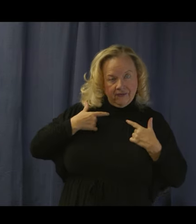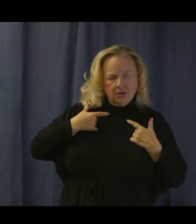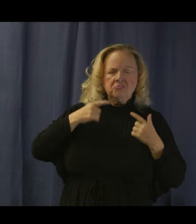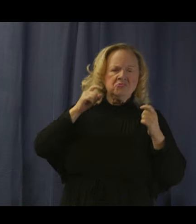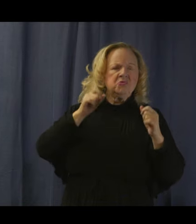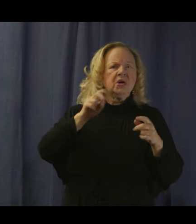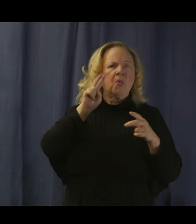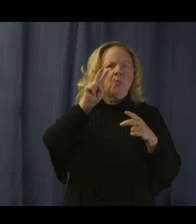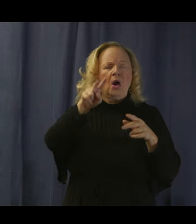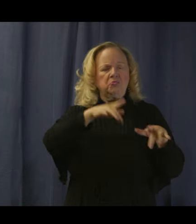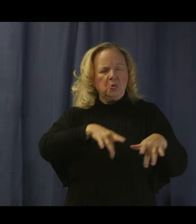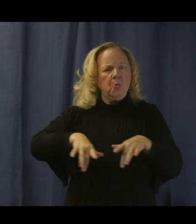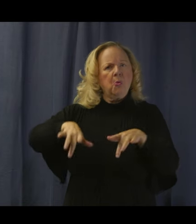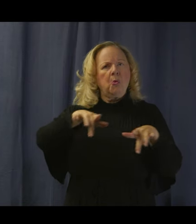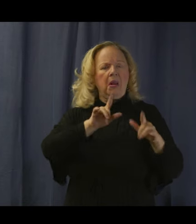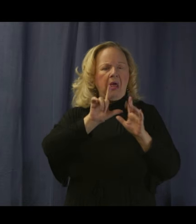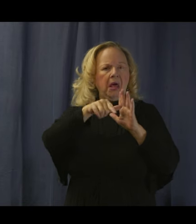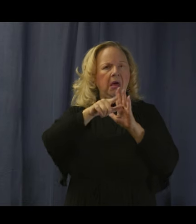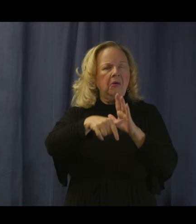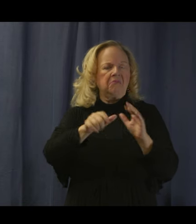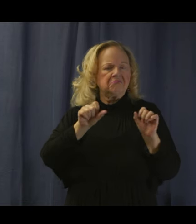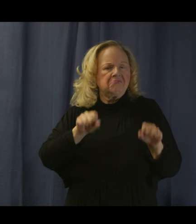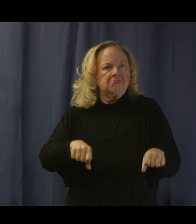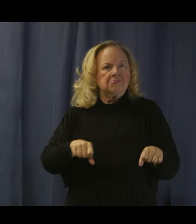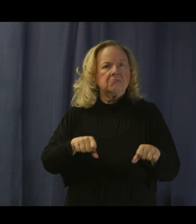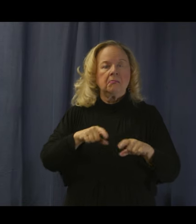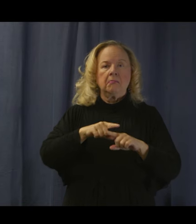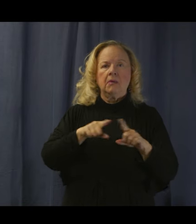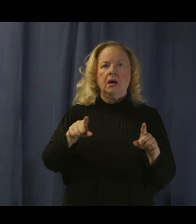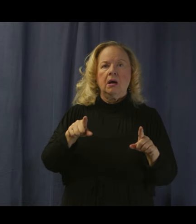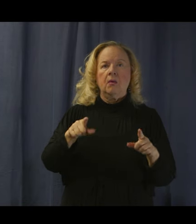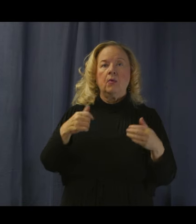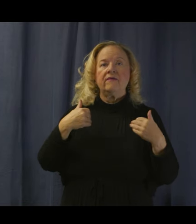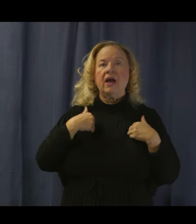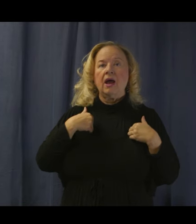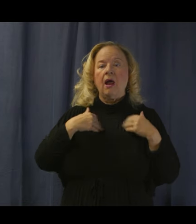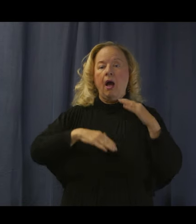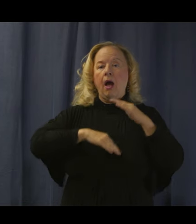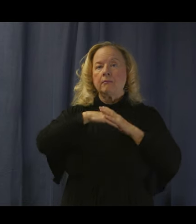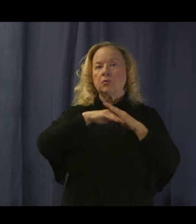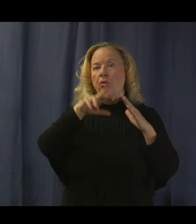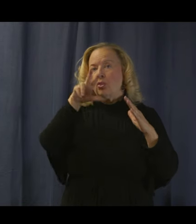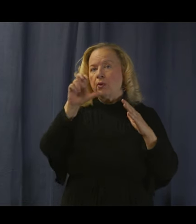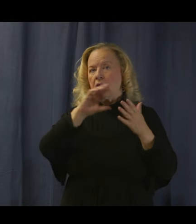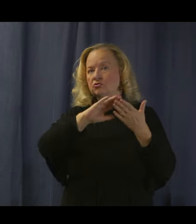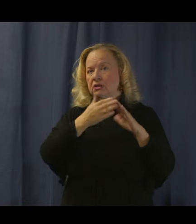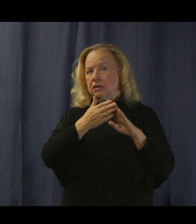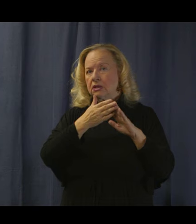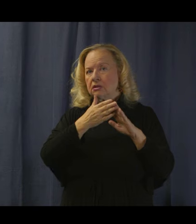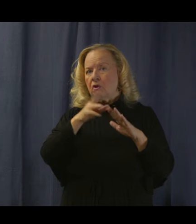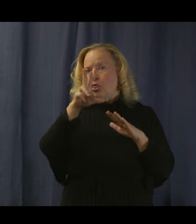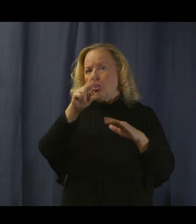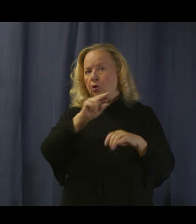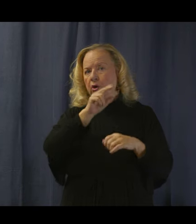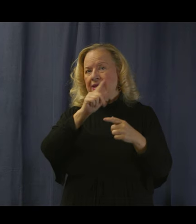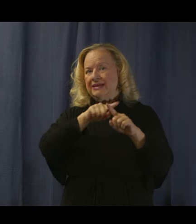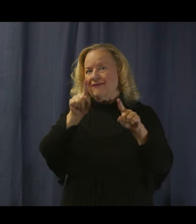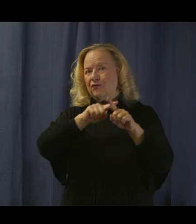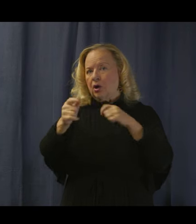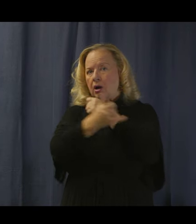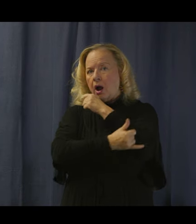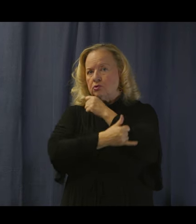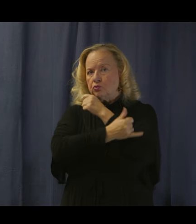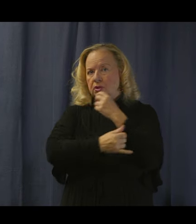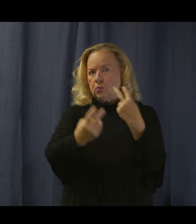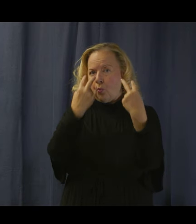it again anytime they want during the week. But we have had as many as 300 cities in 30 nations